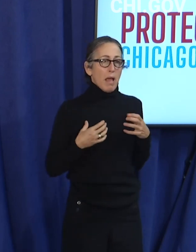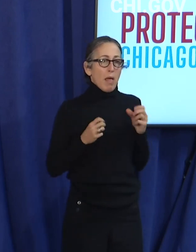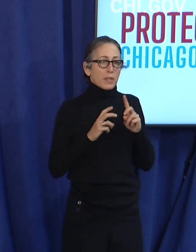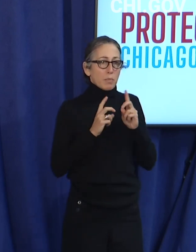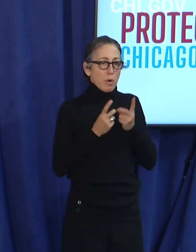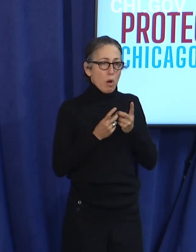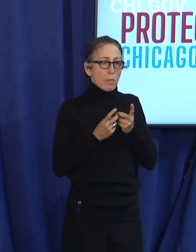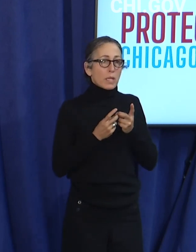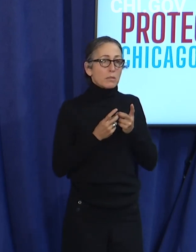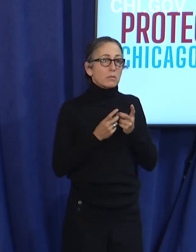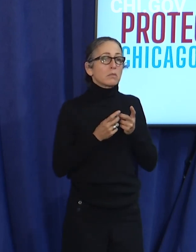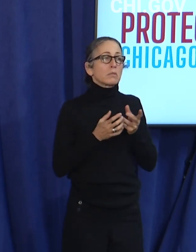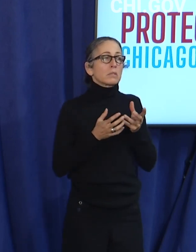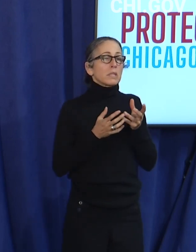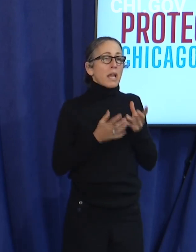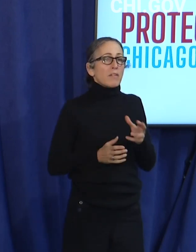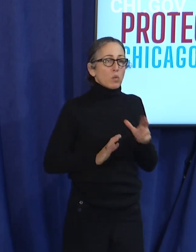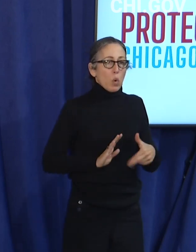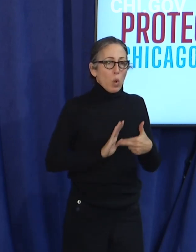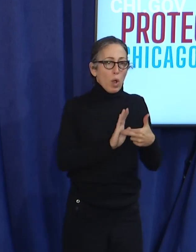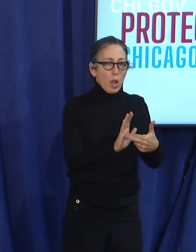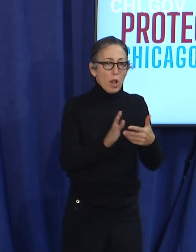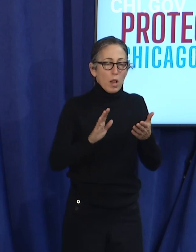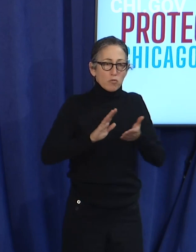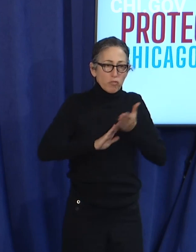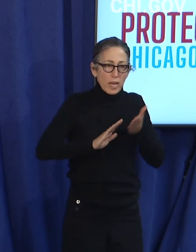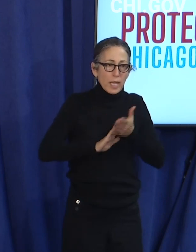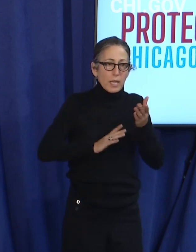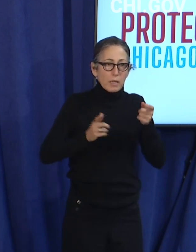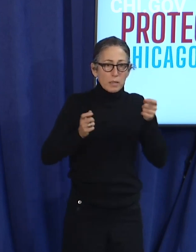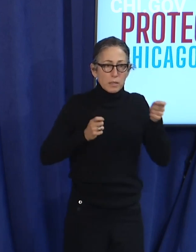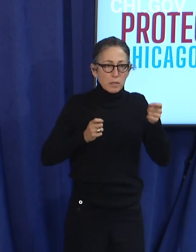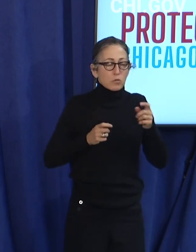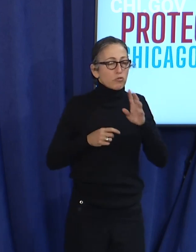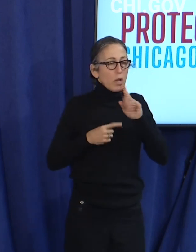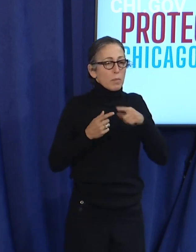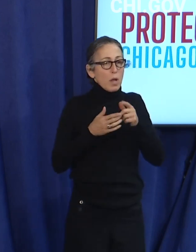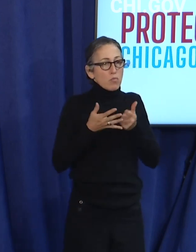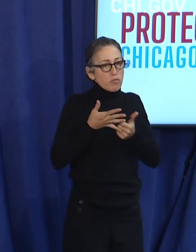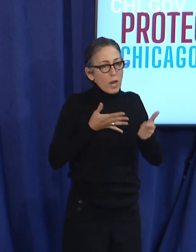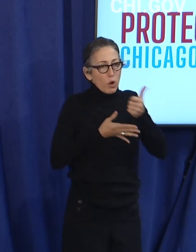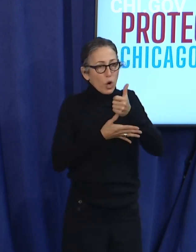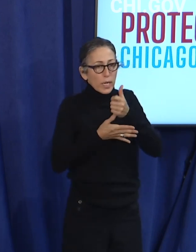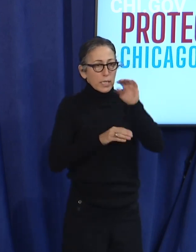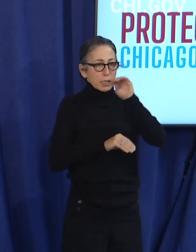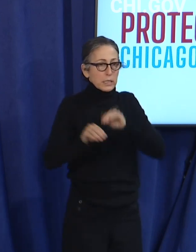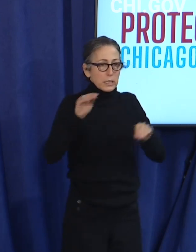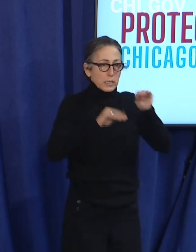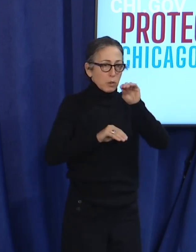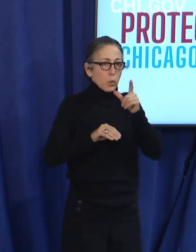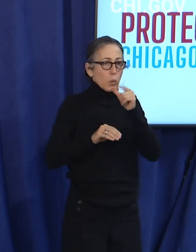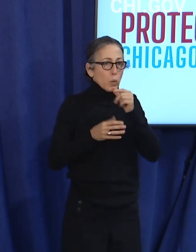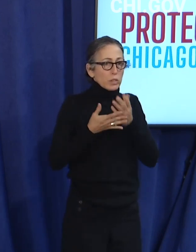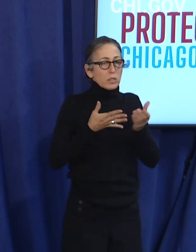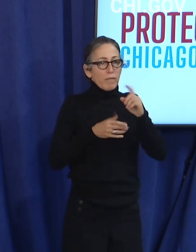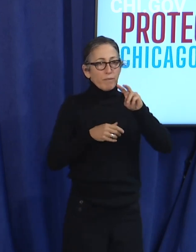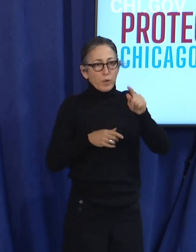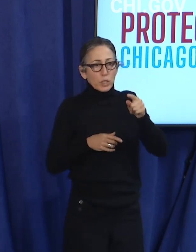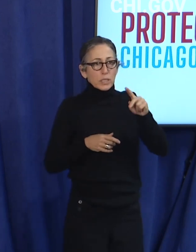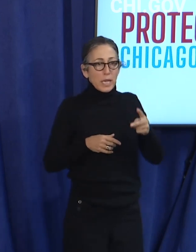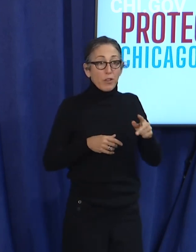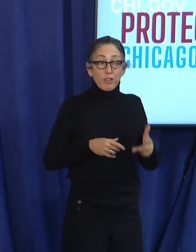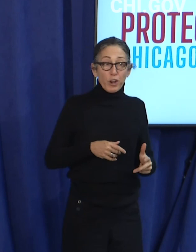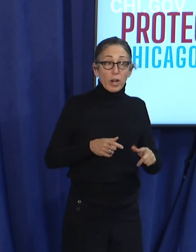is playing a fairly significant role, and we're needing to talk about prioritization. And then probably once we're into sort of the second half of the year,